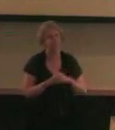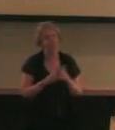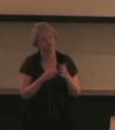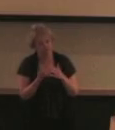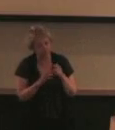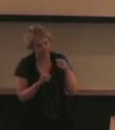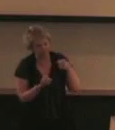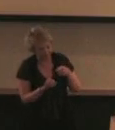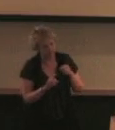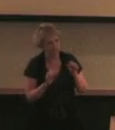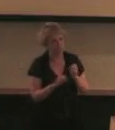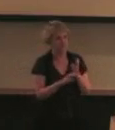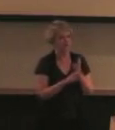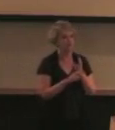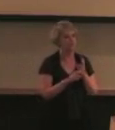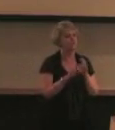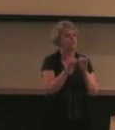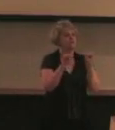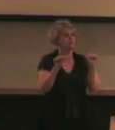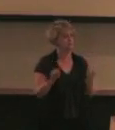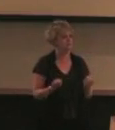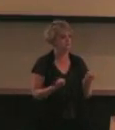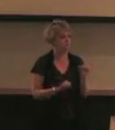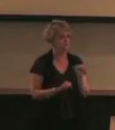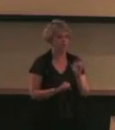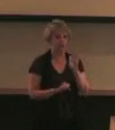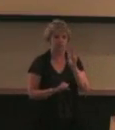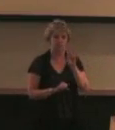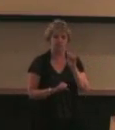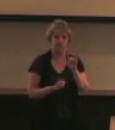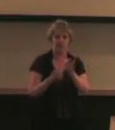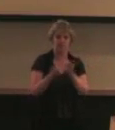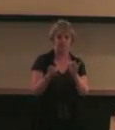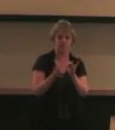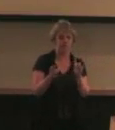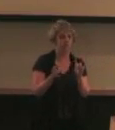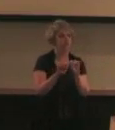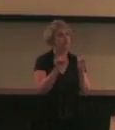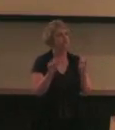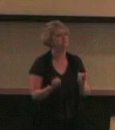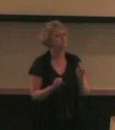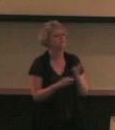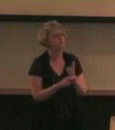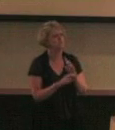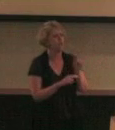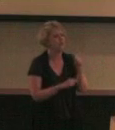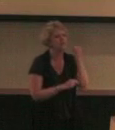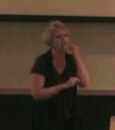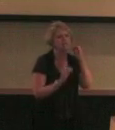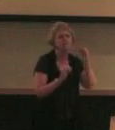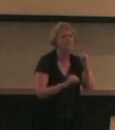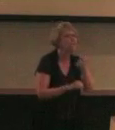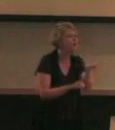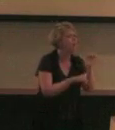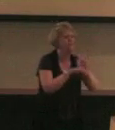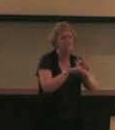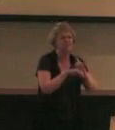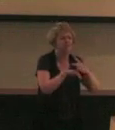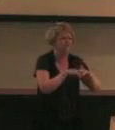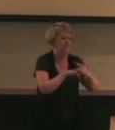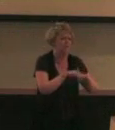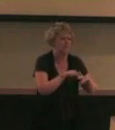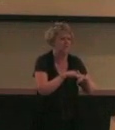Anyways, you can use a system similar to what Fred had mentioned. This system should be used only if there's no other resource